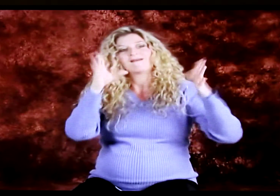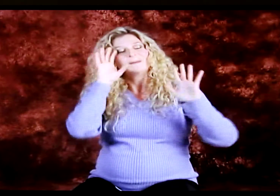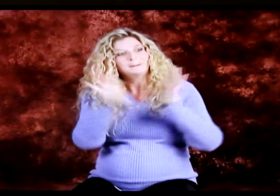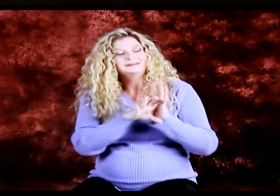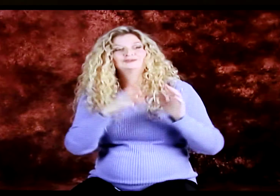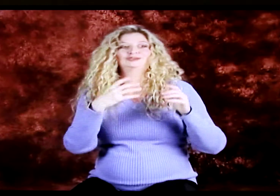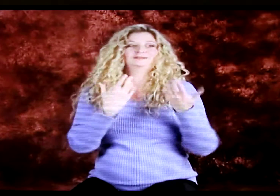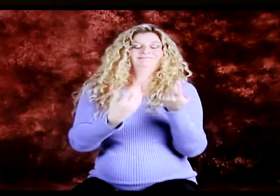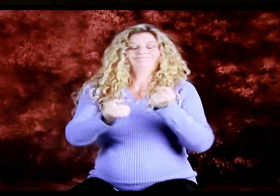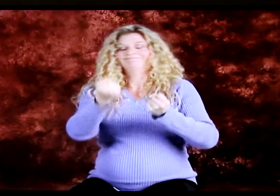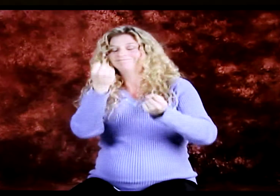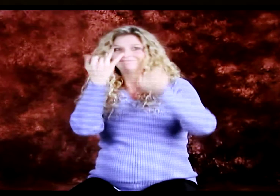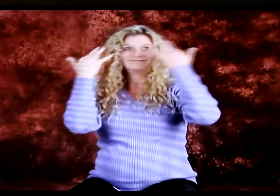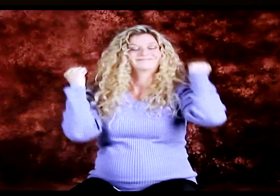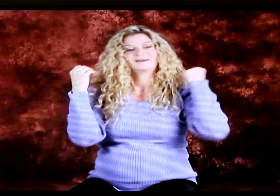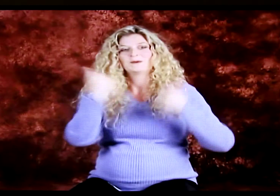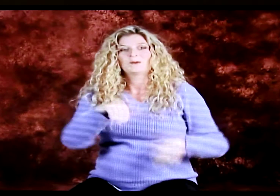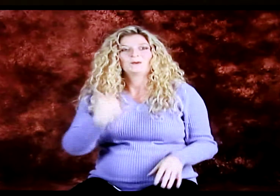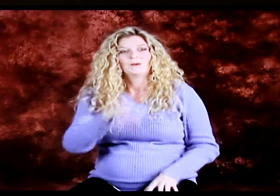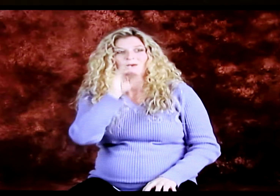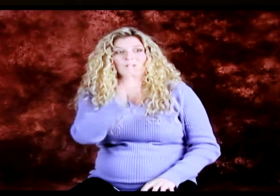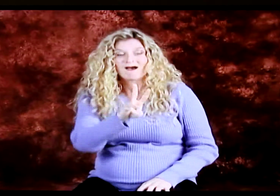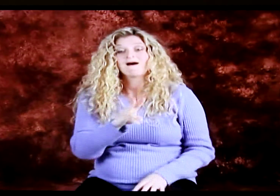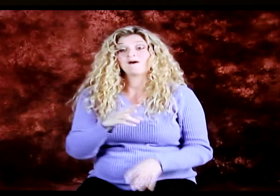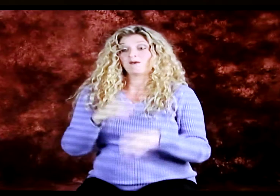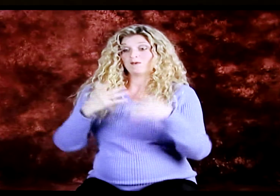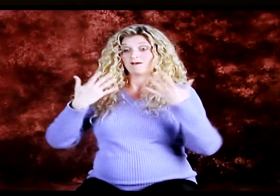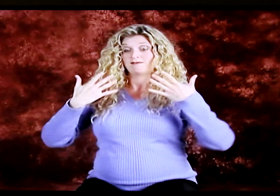there's just such a media overload. It can be overwhelming.